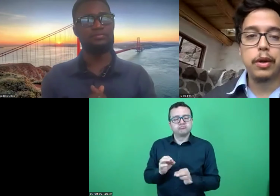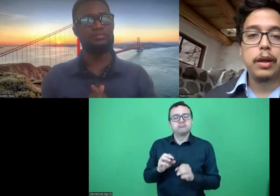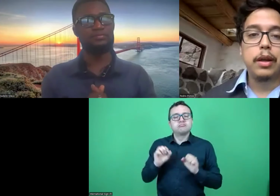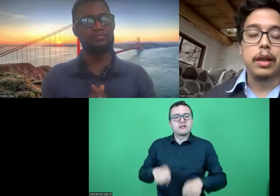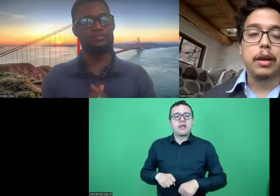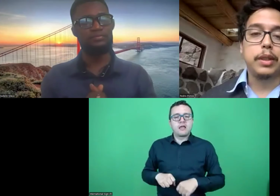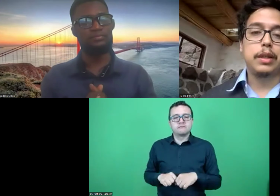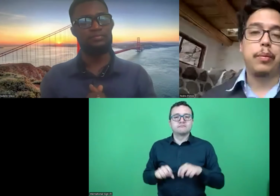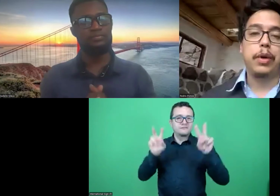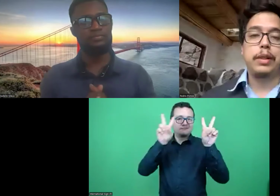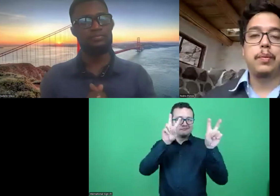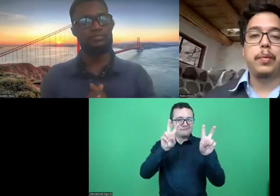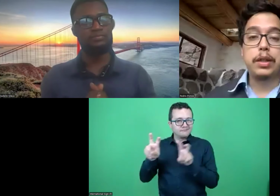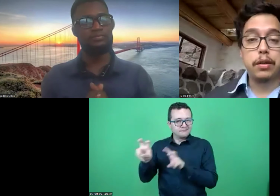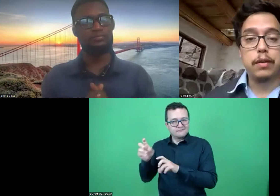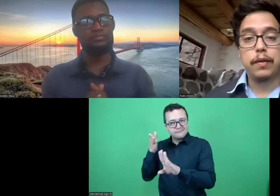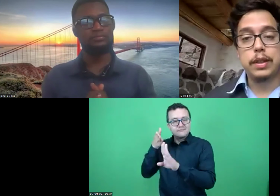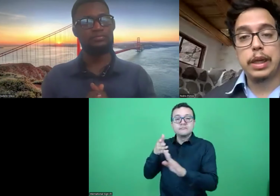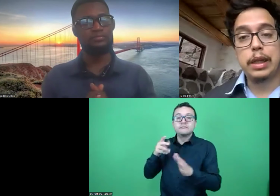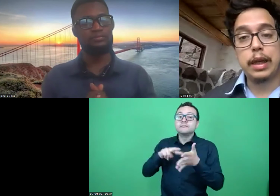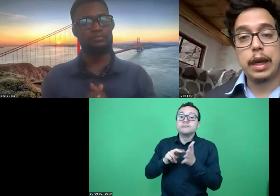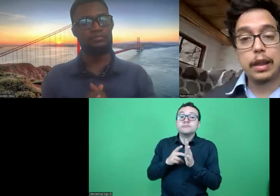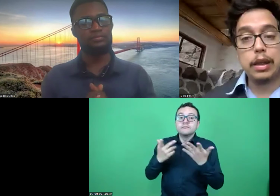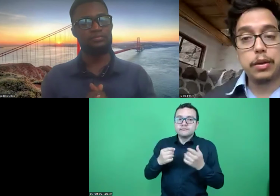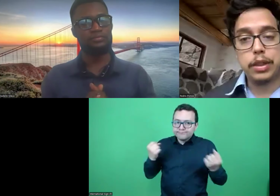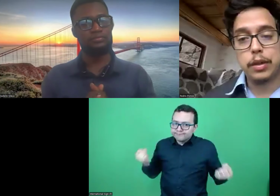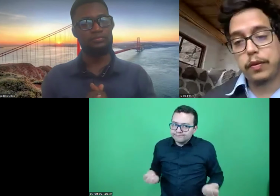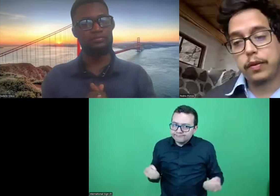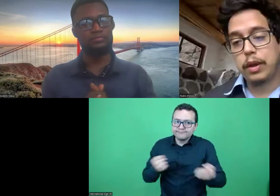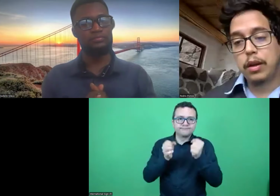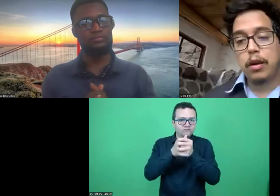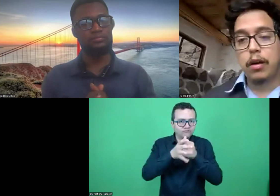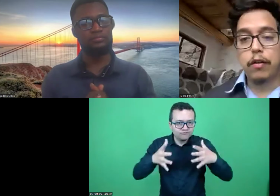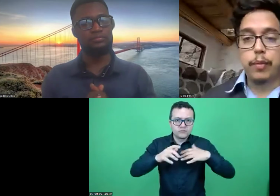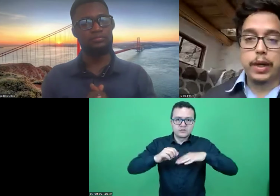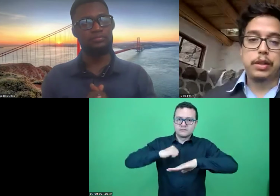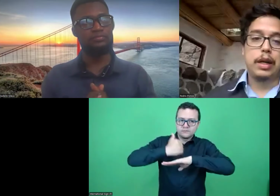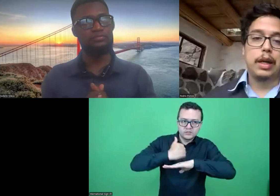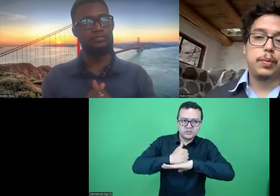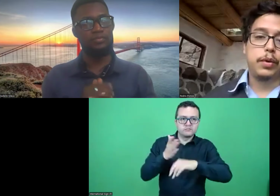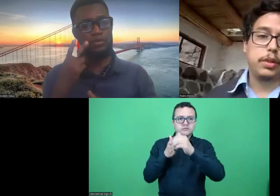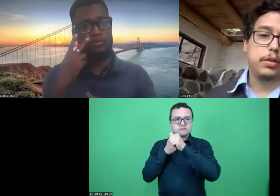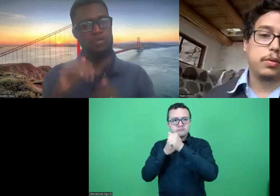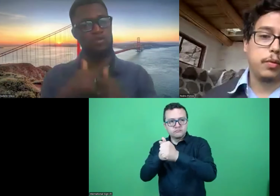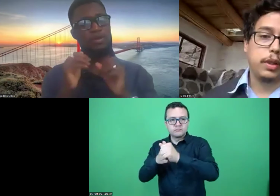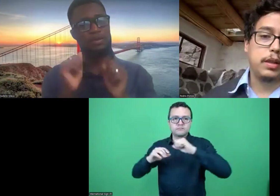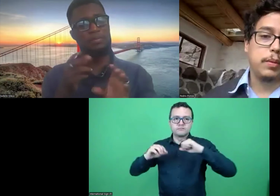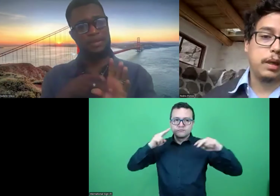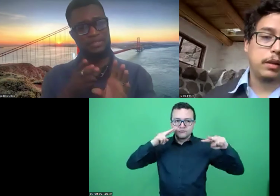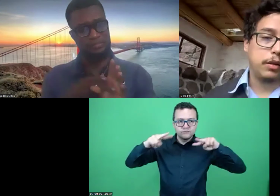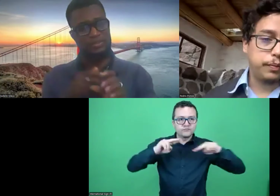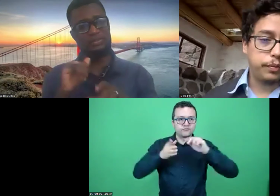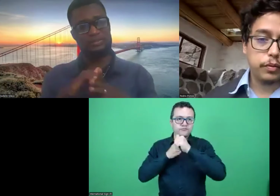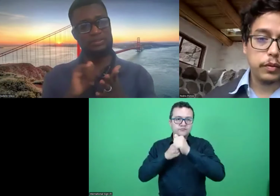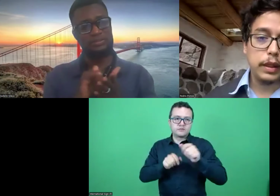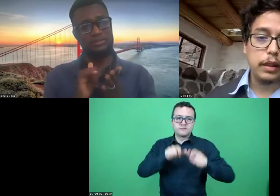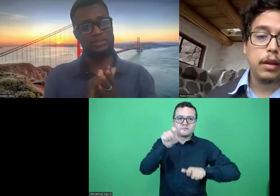through increasing the participation, visibility, and leadership of marginalized persons with